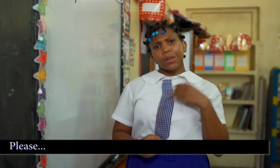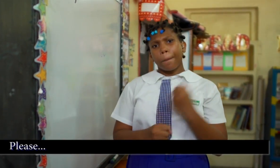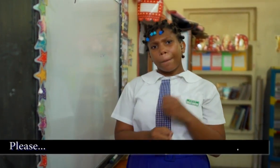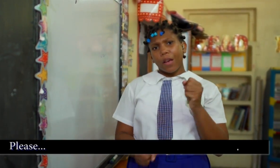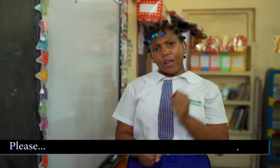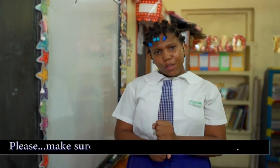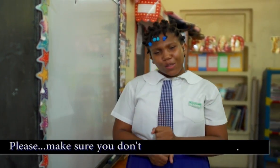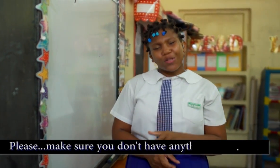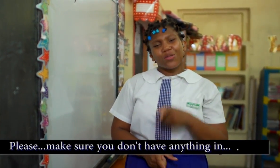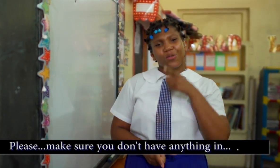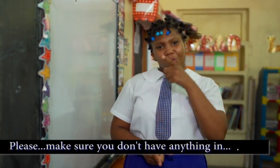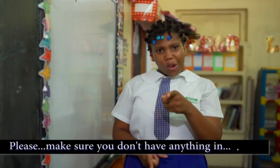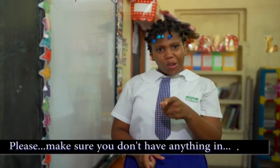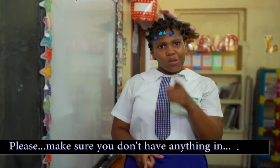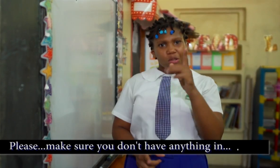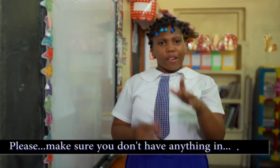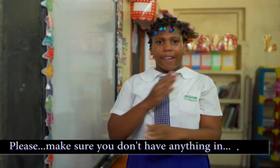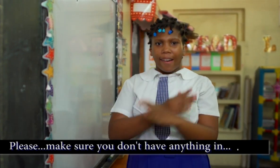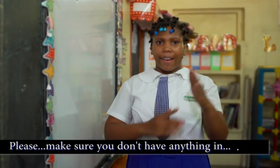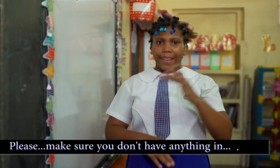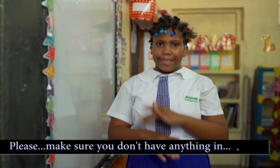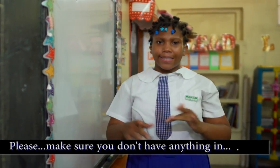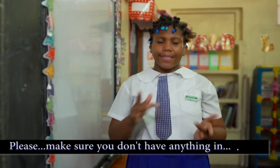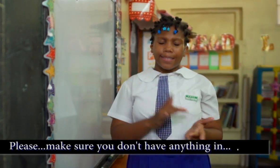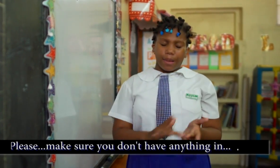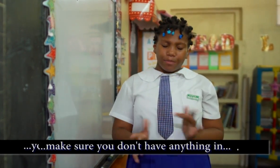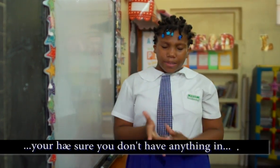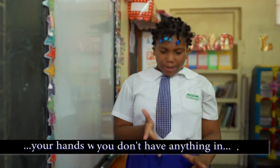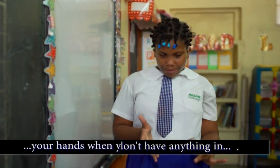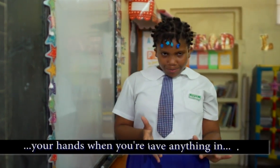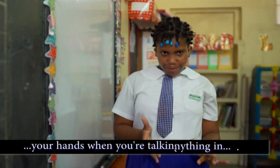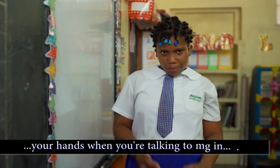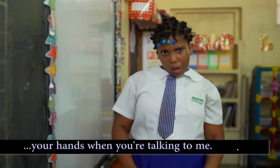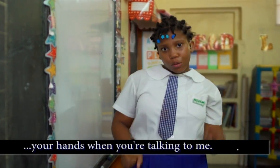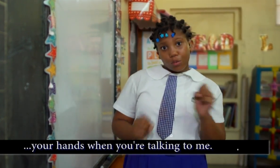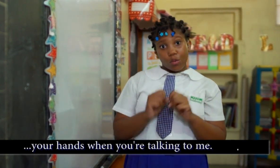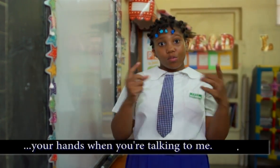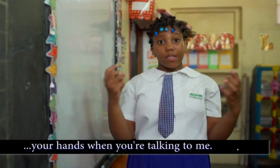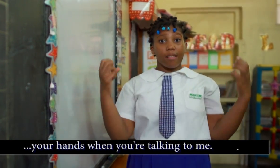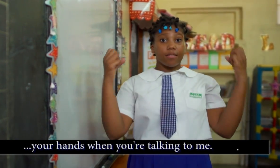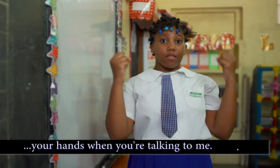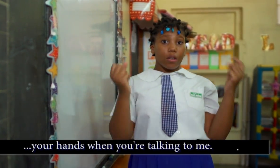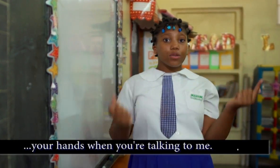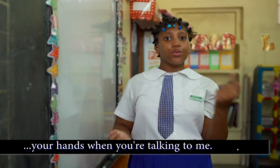Please, make sure you don't have anything in your hands when you're talking to me.